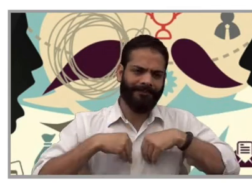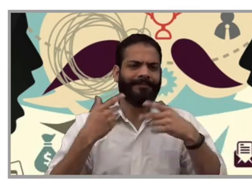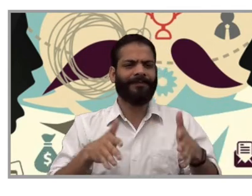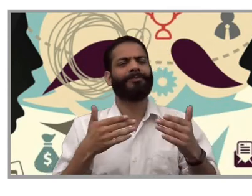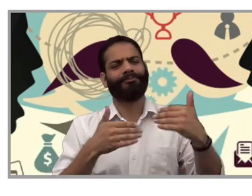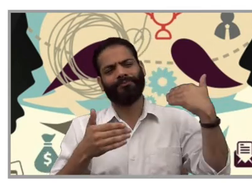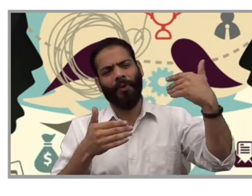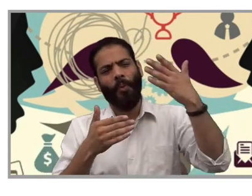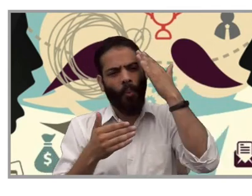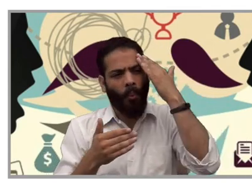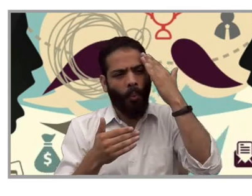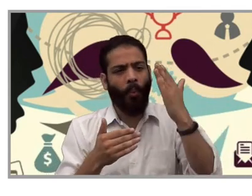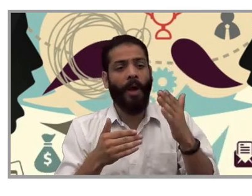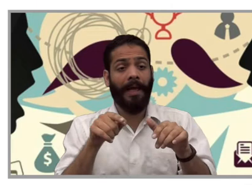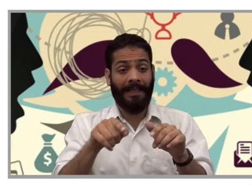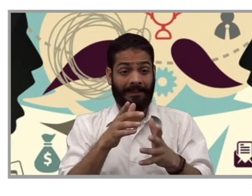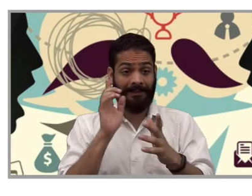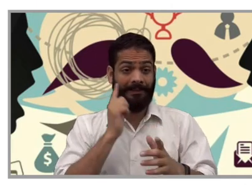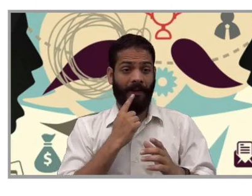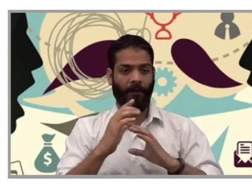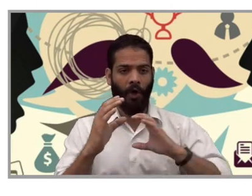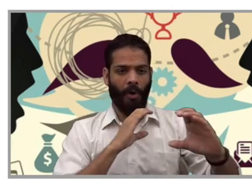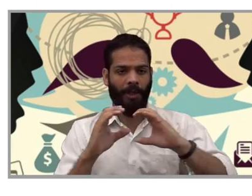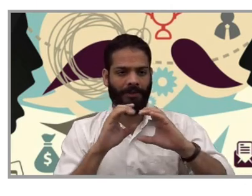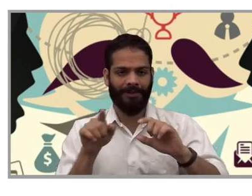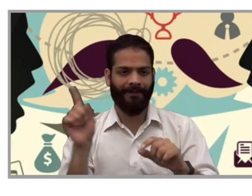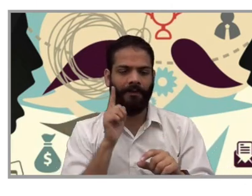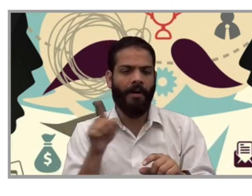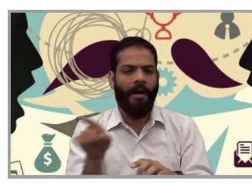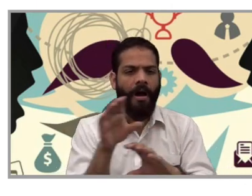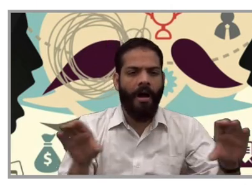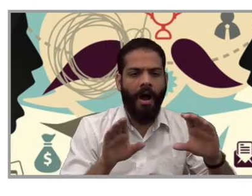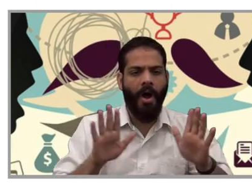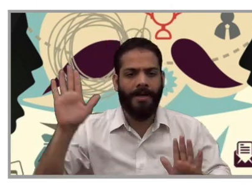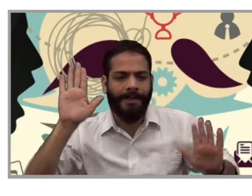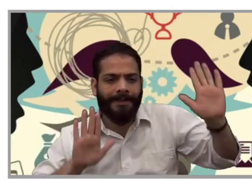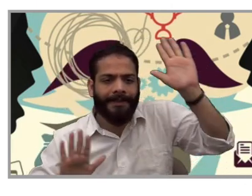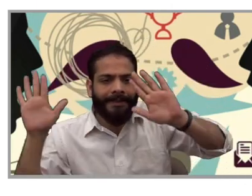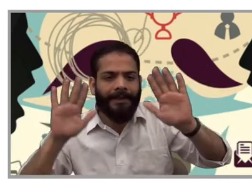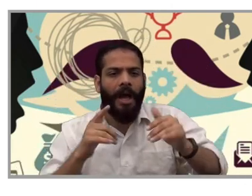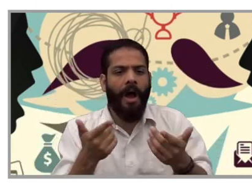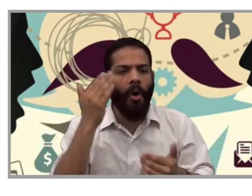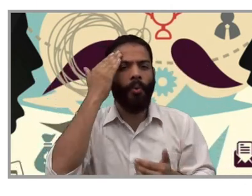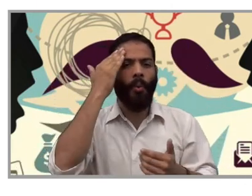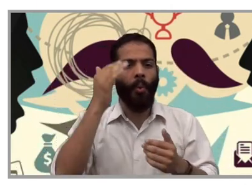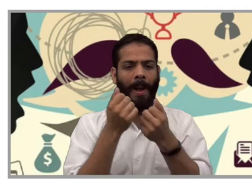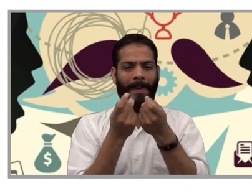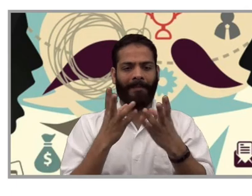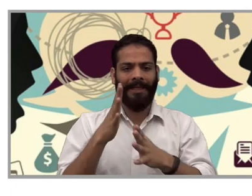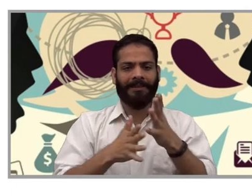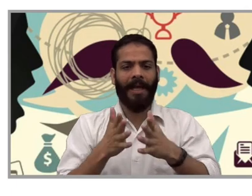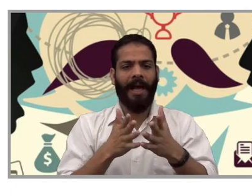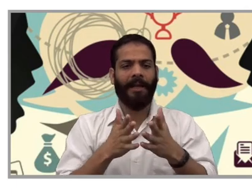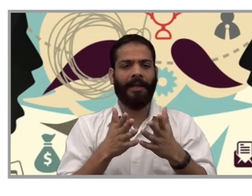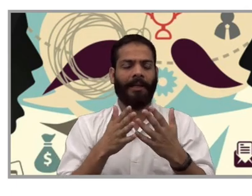It is an accepted fact that in deaf communication, mimesis is often the source of many signs.